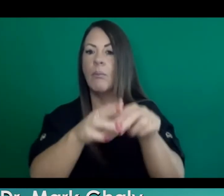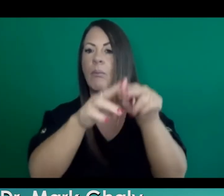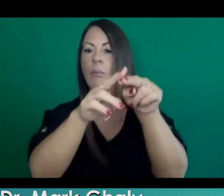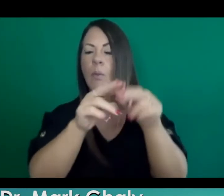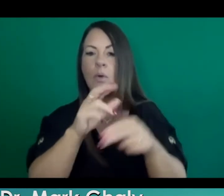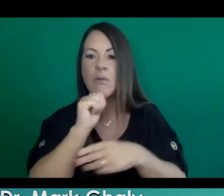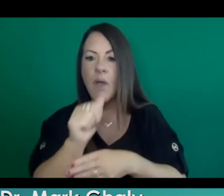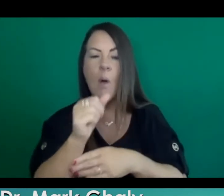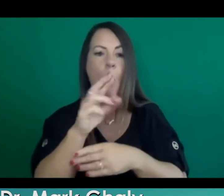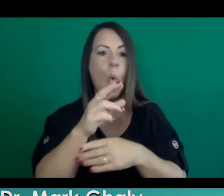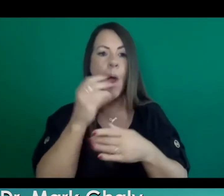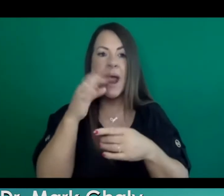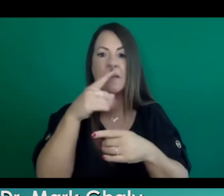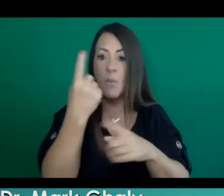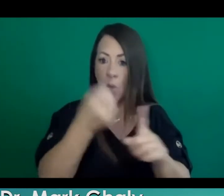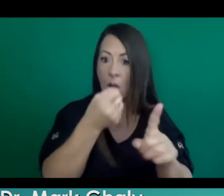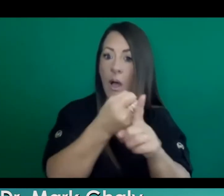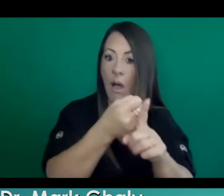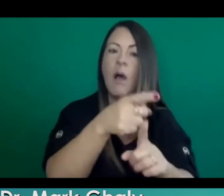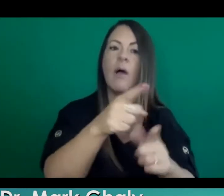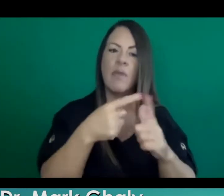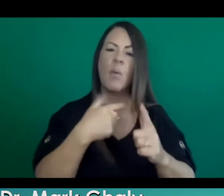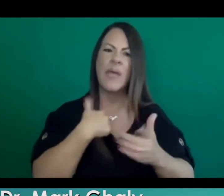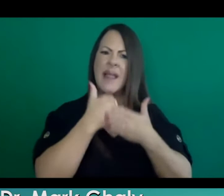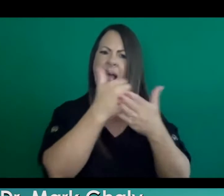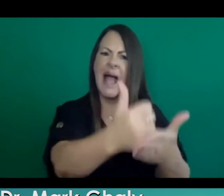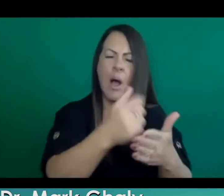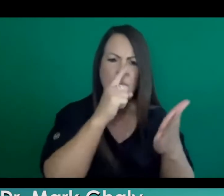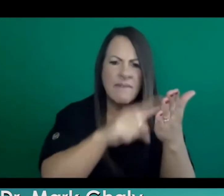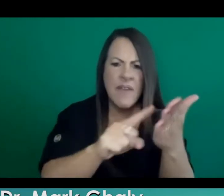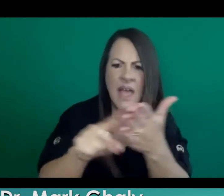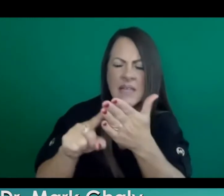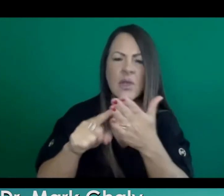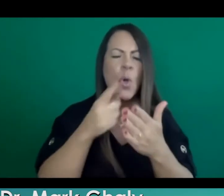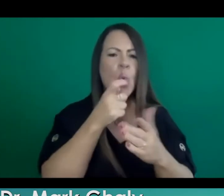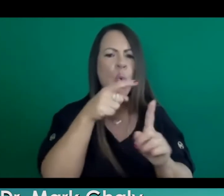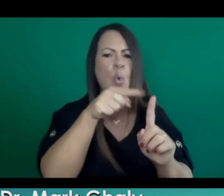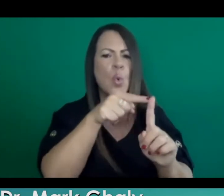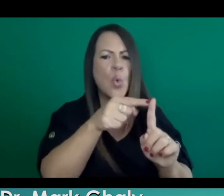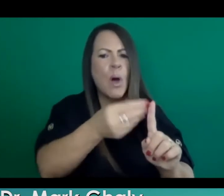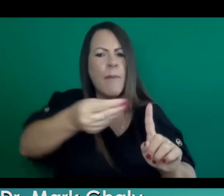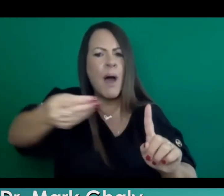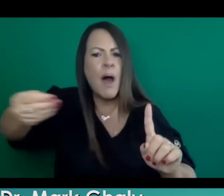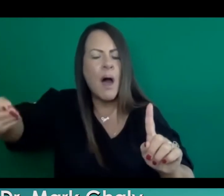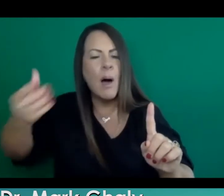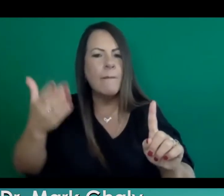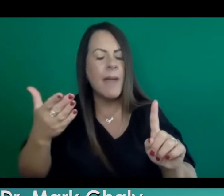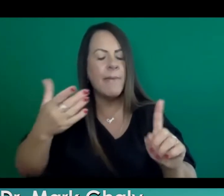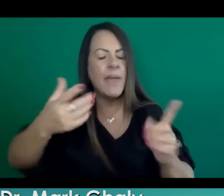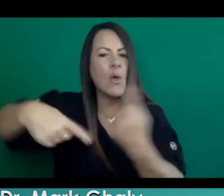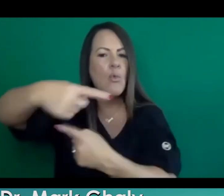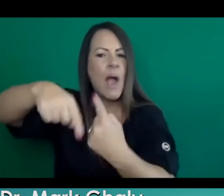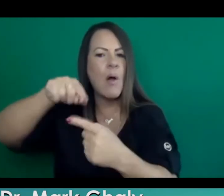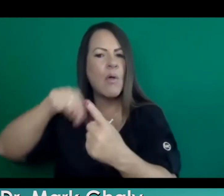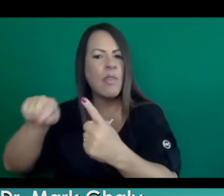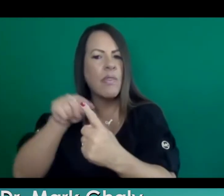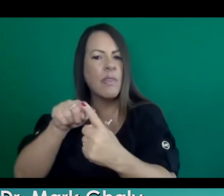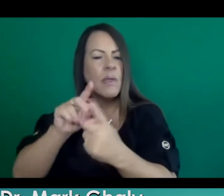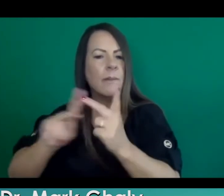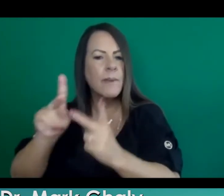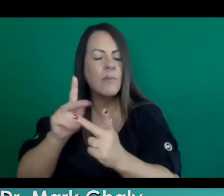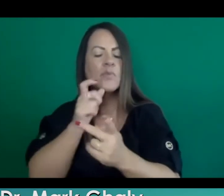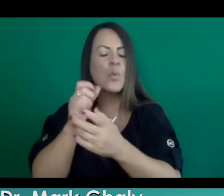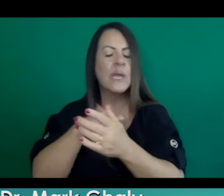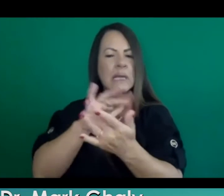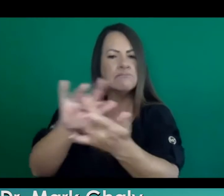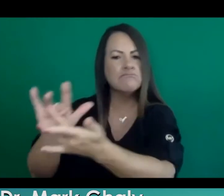contact tracing support, disease investigation, additional isolation resources, as well as the potential